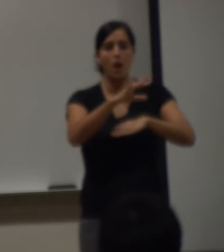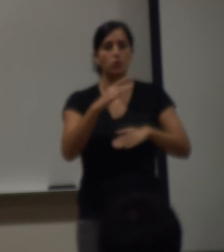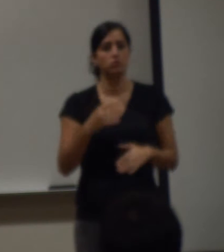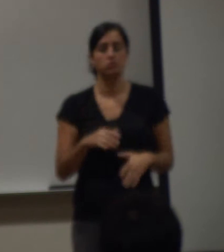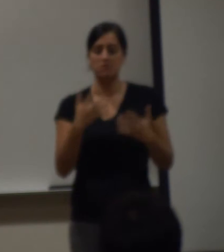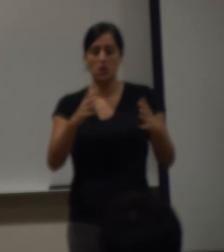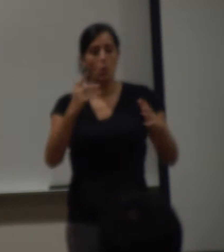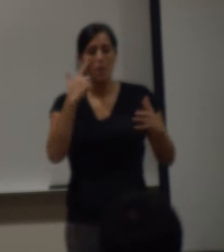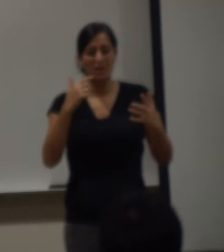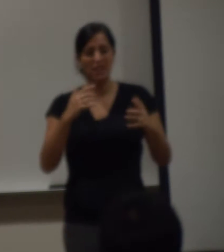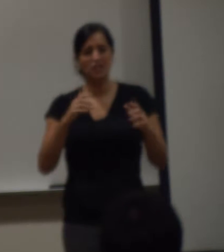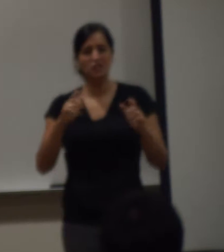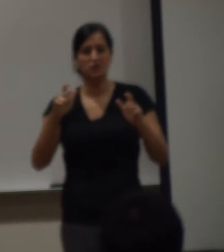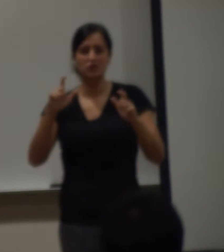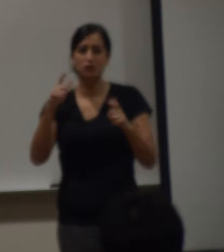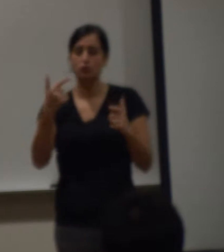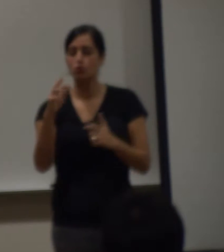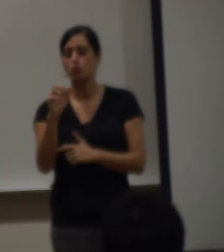thing happened